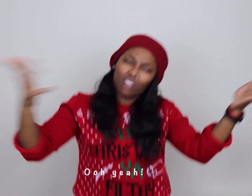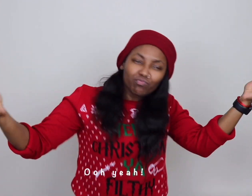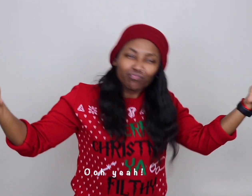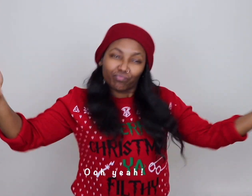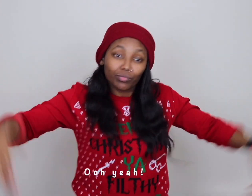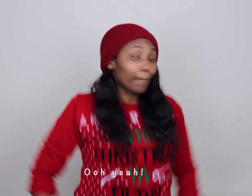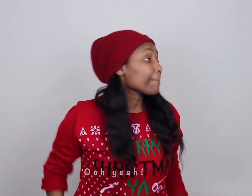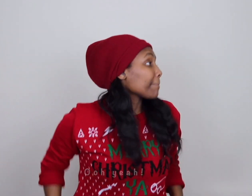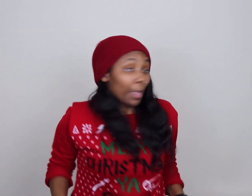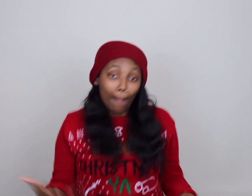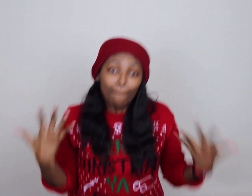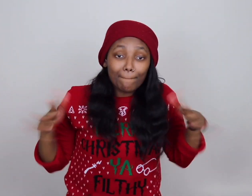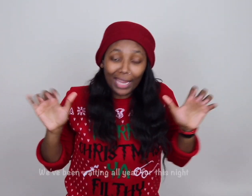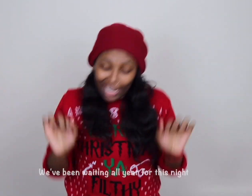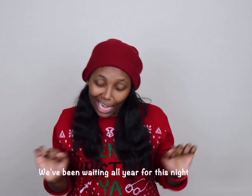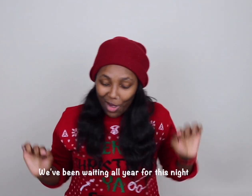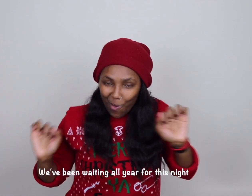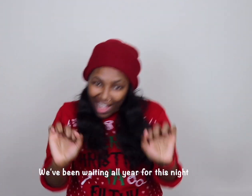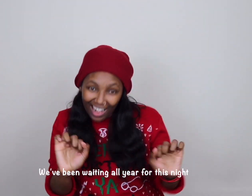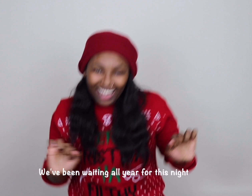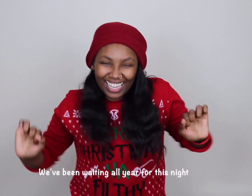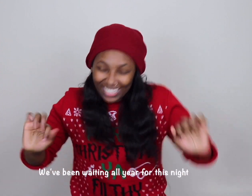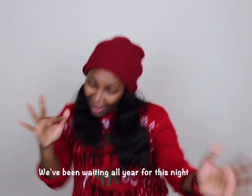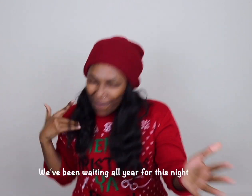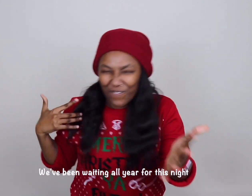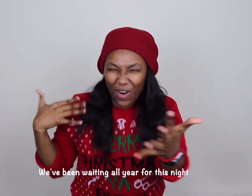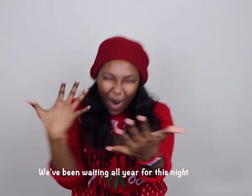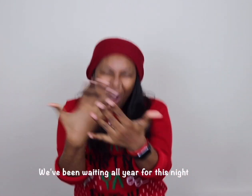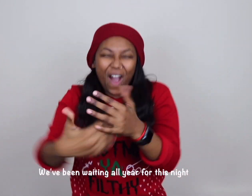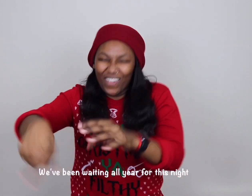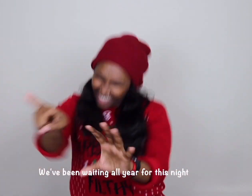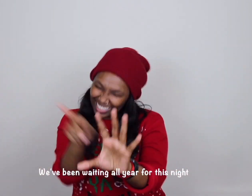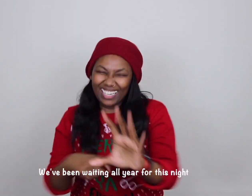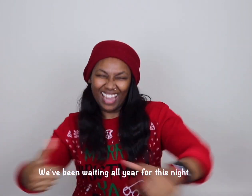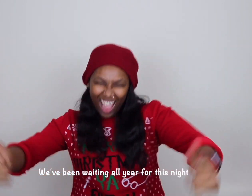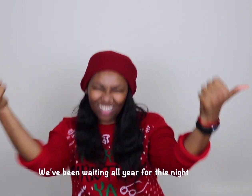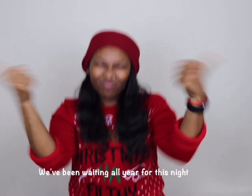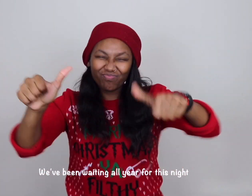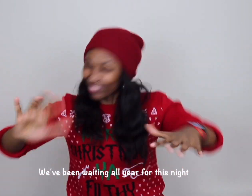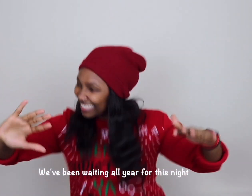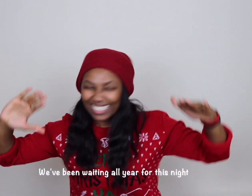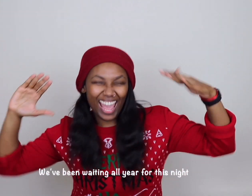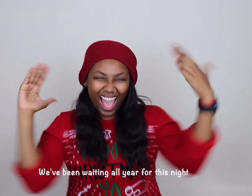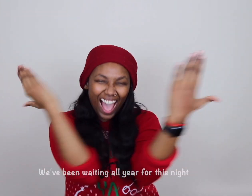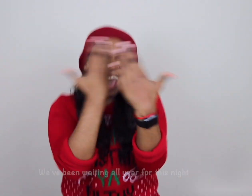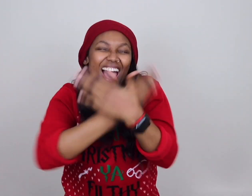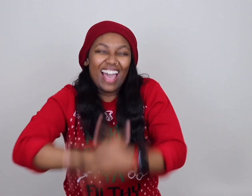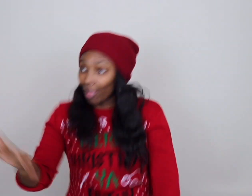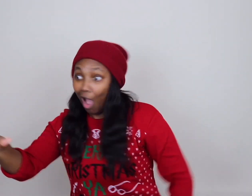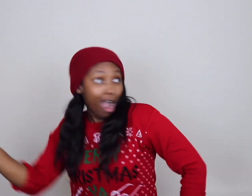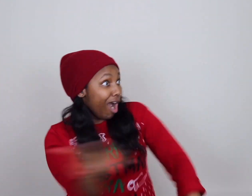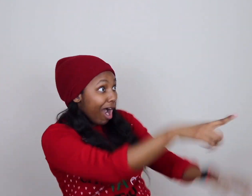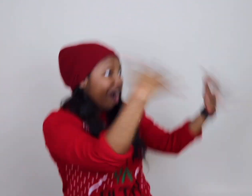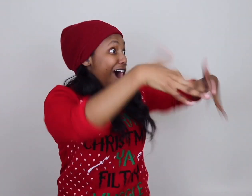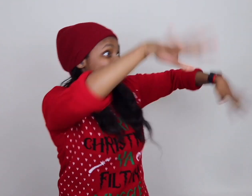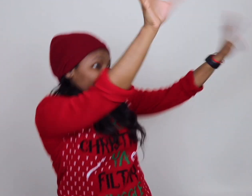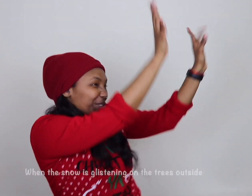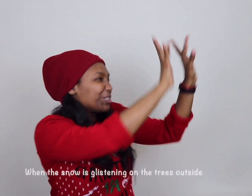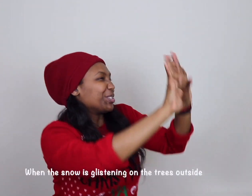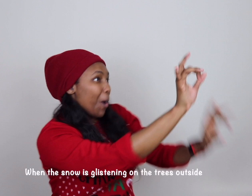We've been waiting all year for this night When the snow